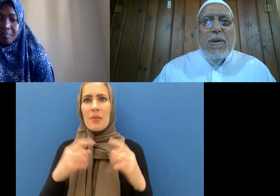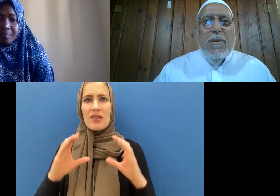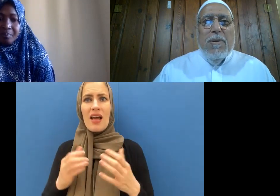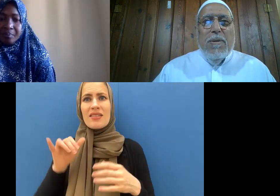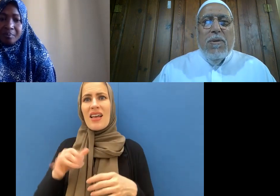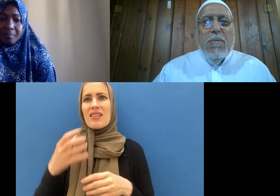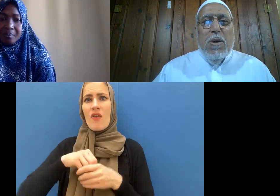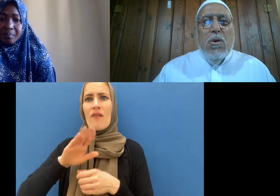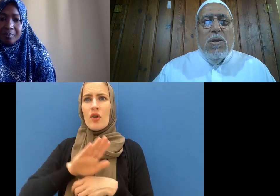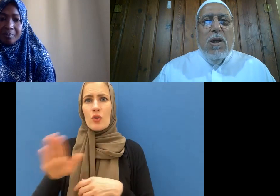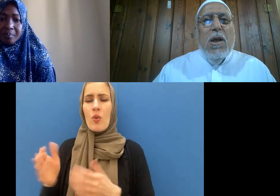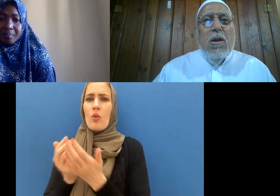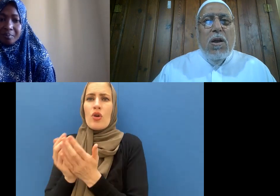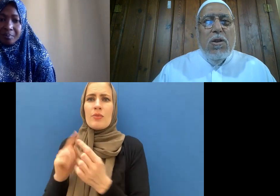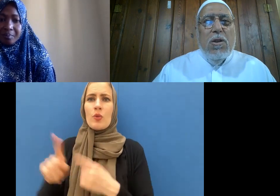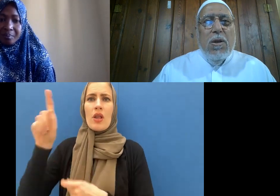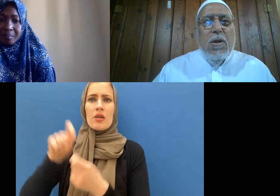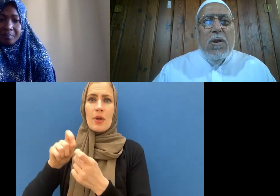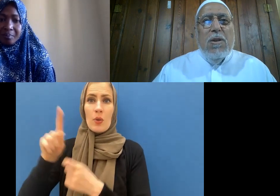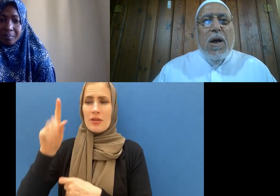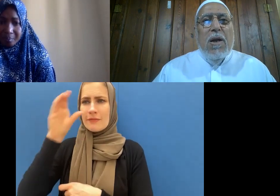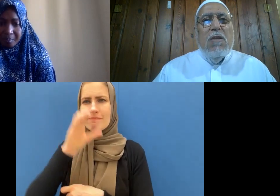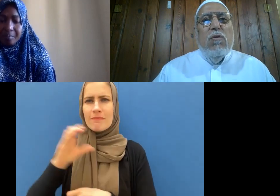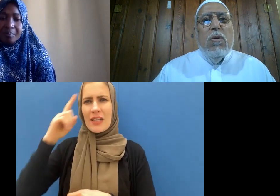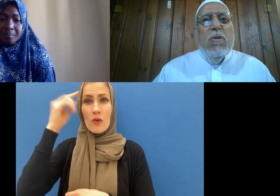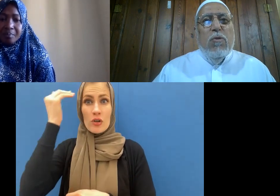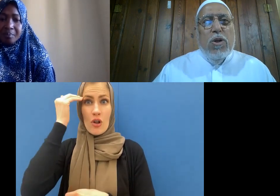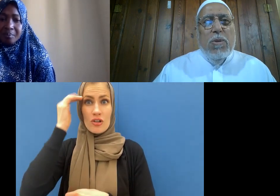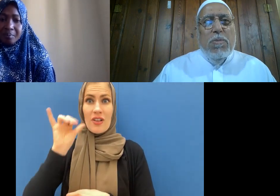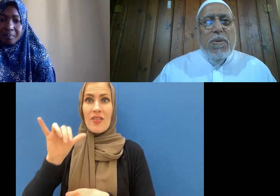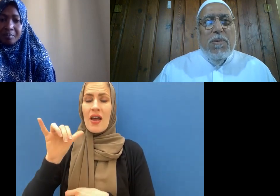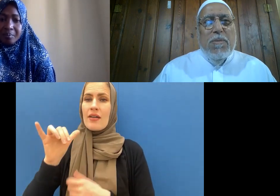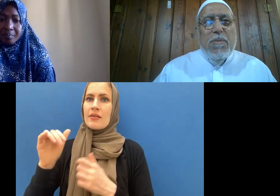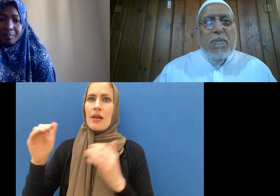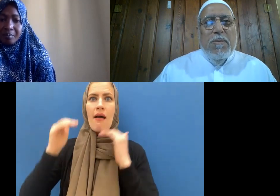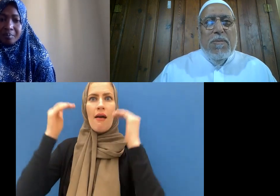ta'ala. Because seeking knowledge is the highest form of worship,